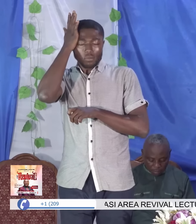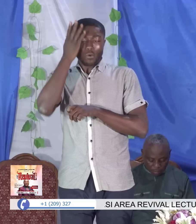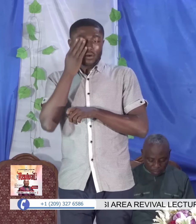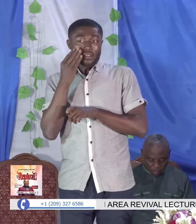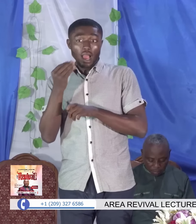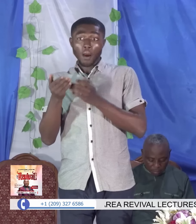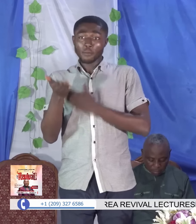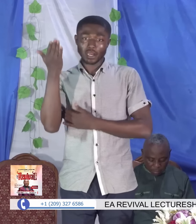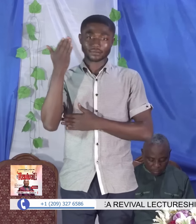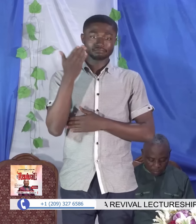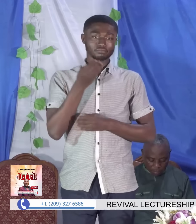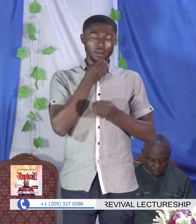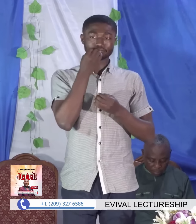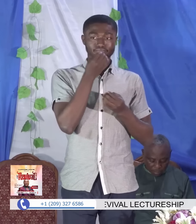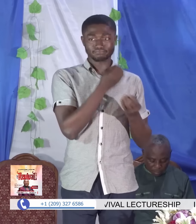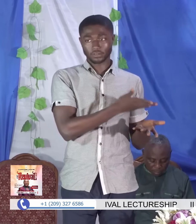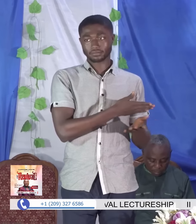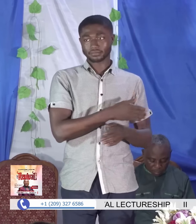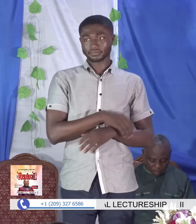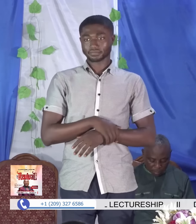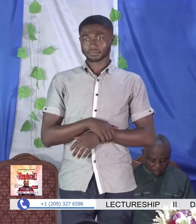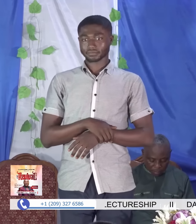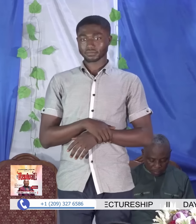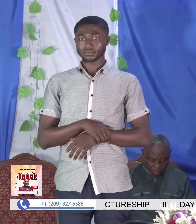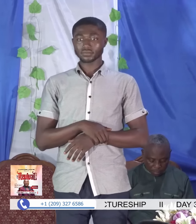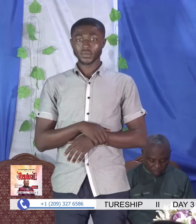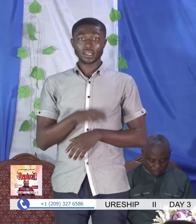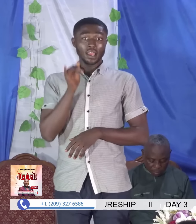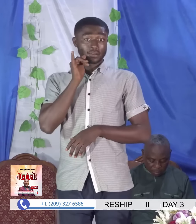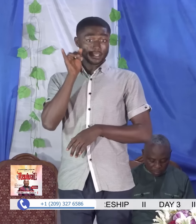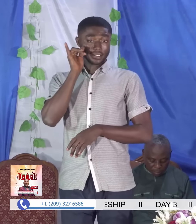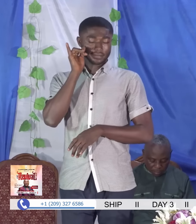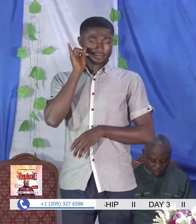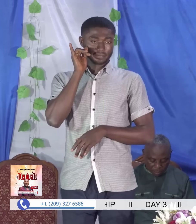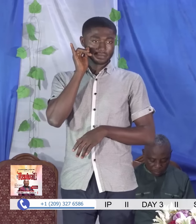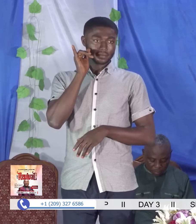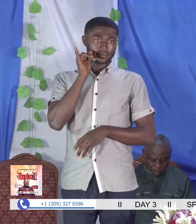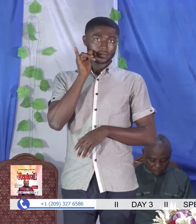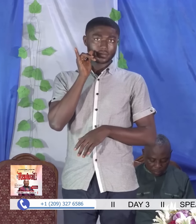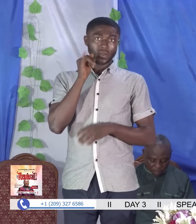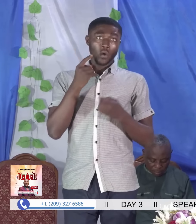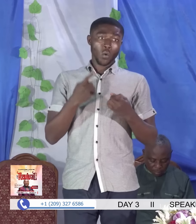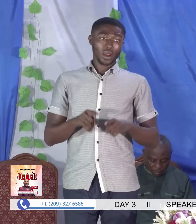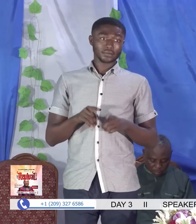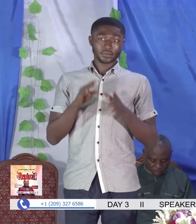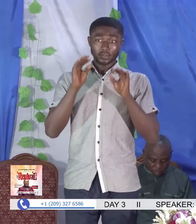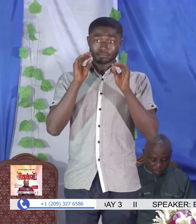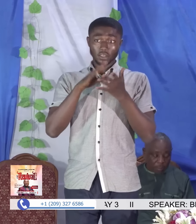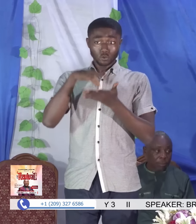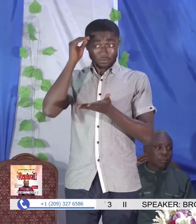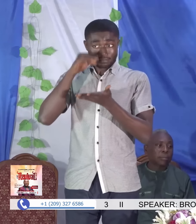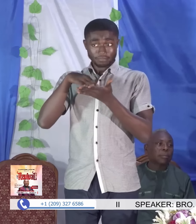fabra enra yade suani mo no me betwe wadwen